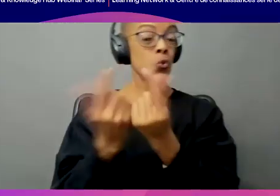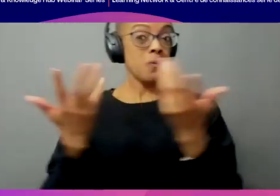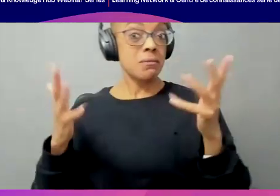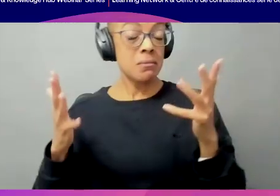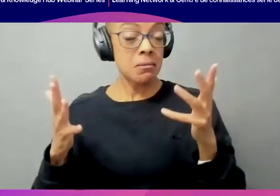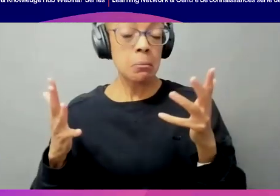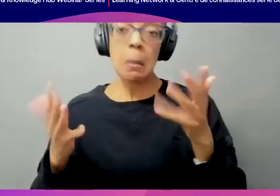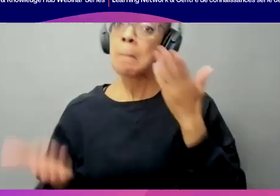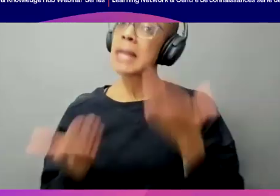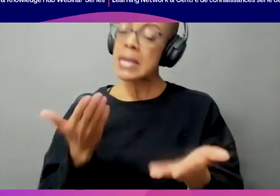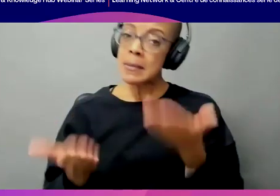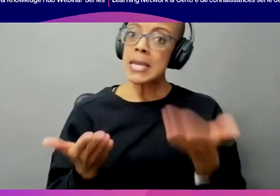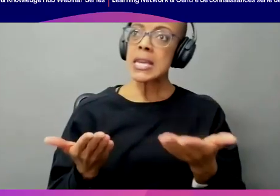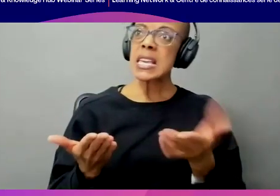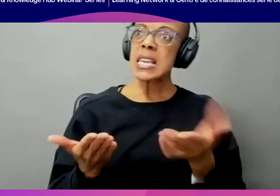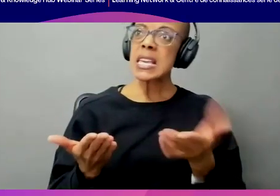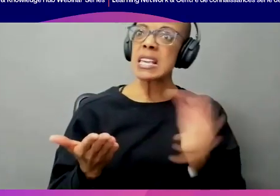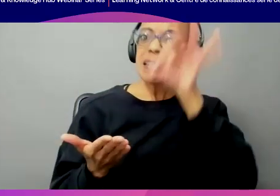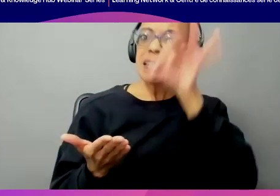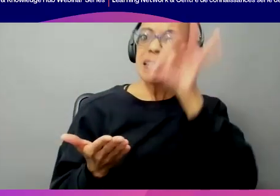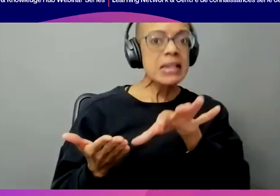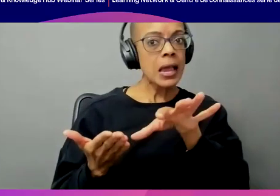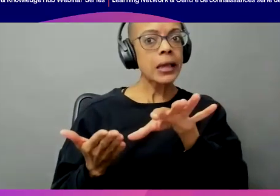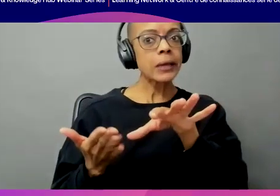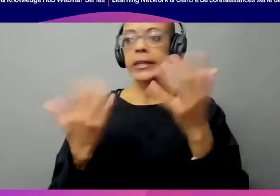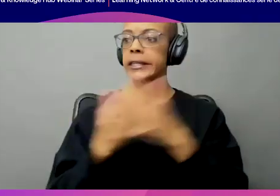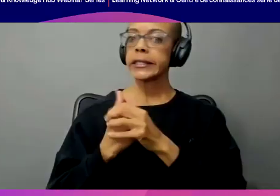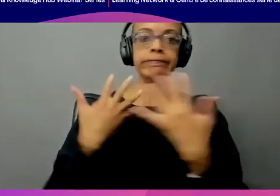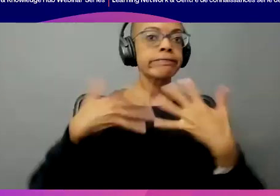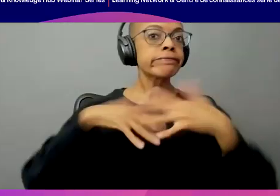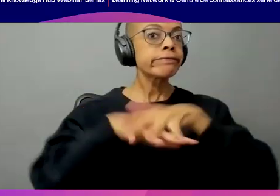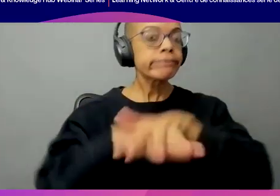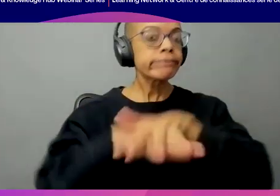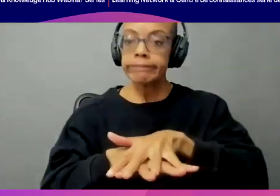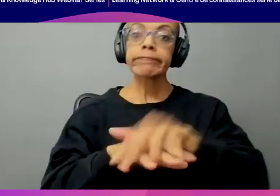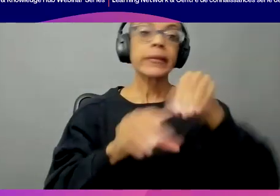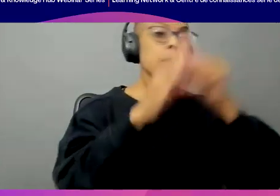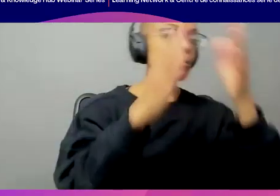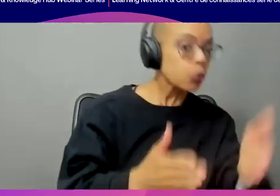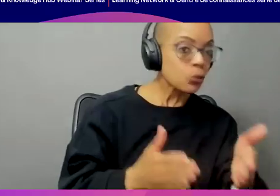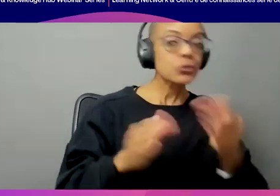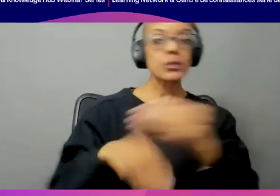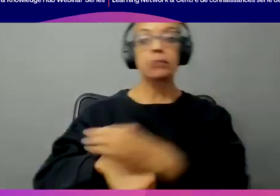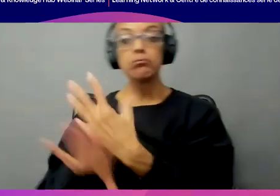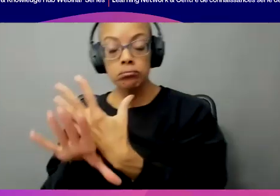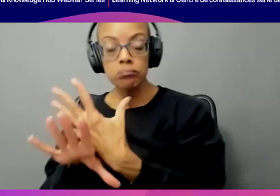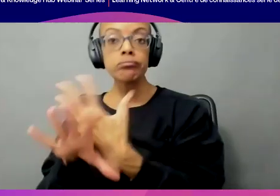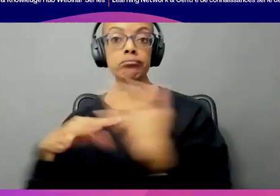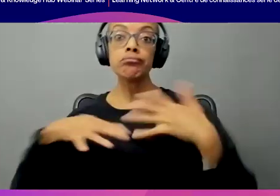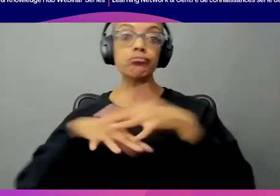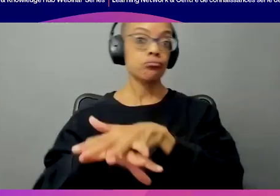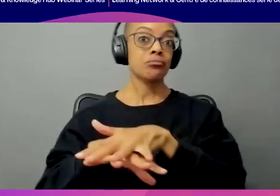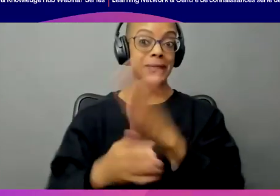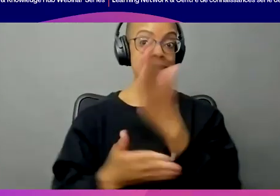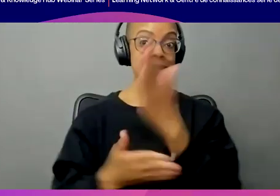that you could have some kind of maybe version of hybrid happening, where in some instances, maybe people want to meet in